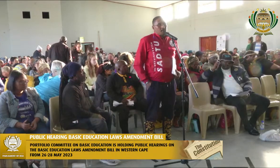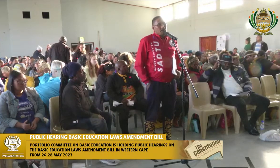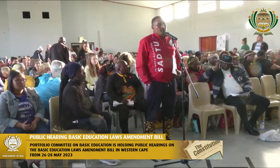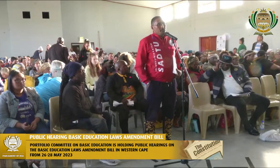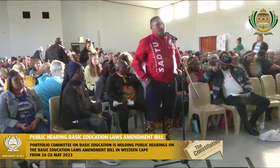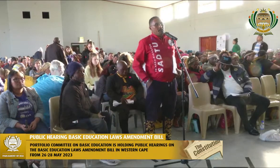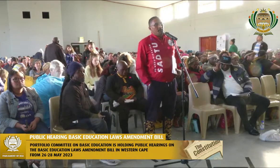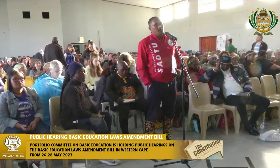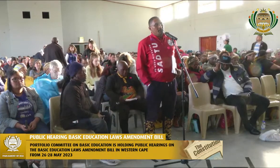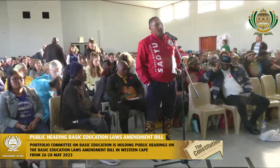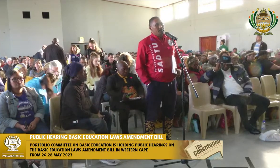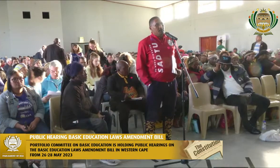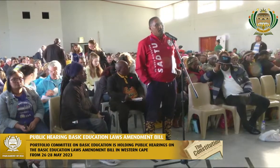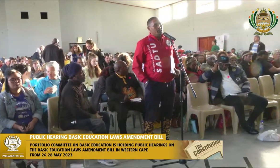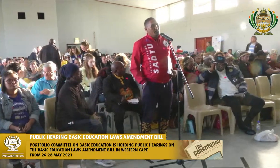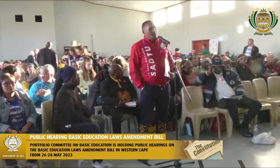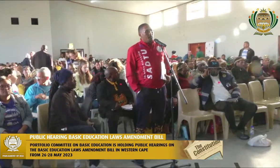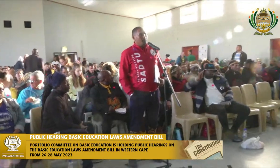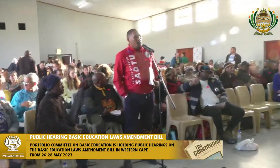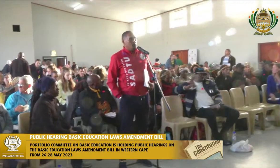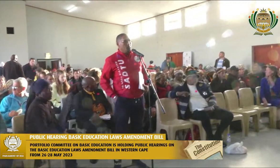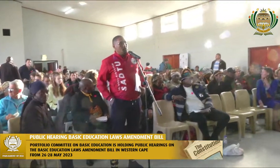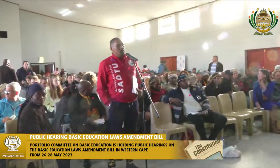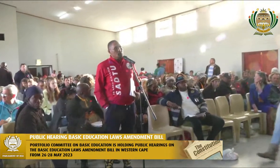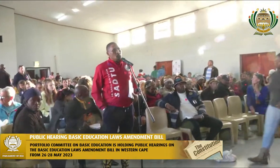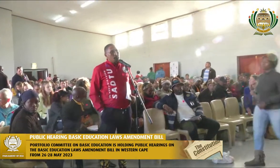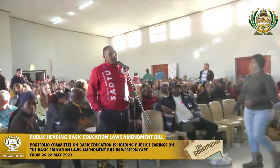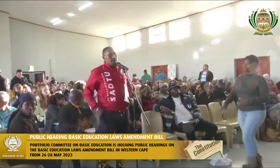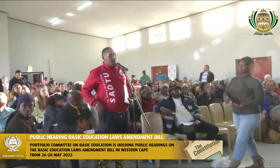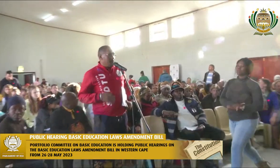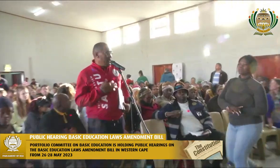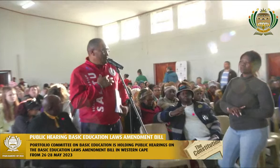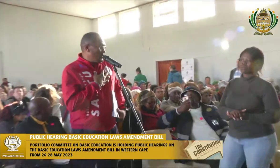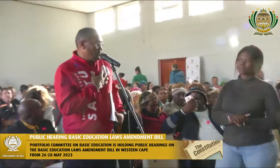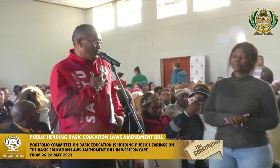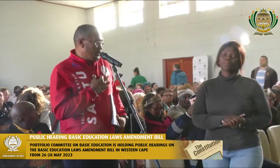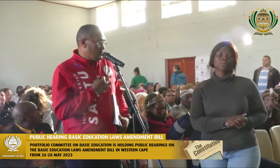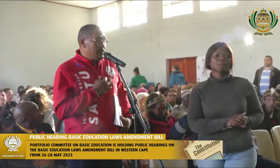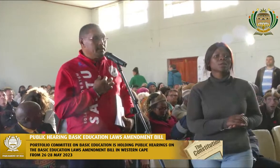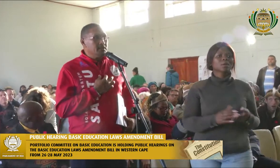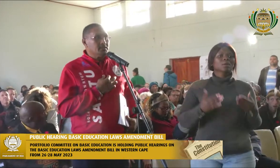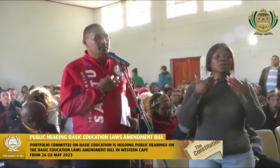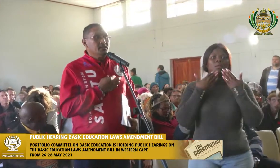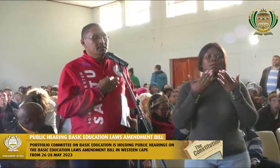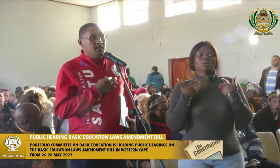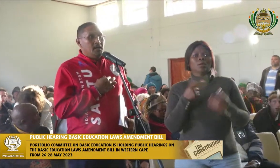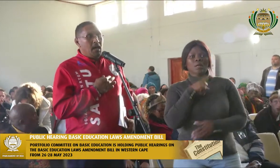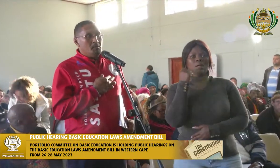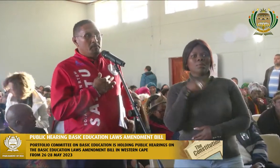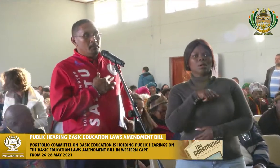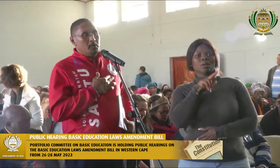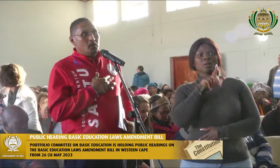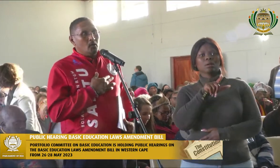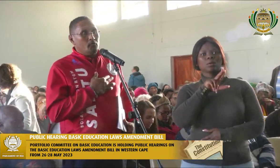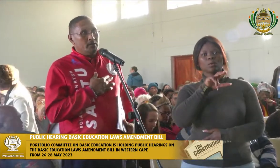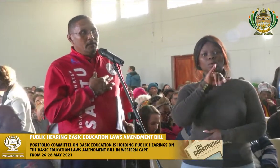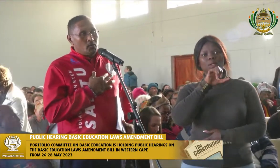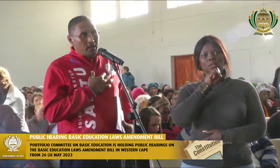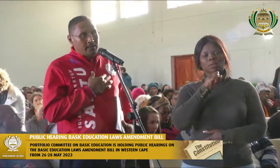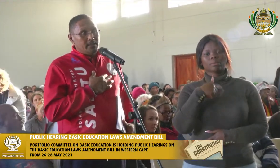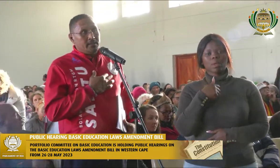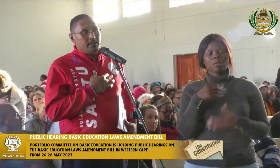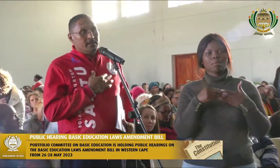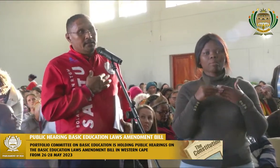Thank you, Madam Chair, and thank you for the opportunity to speak. My name is Maurice Brunkes. I'm a member of